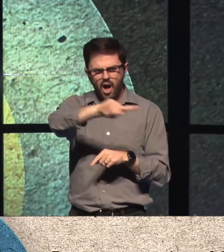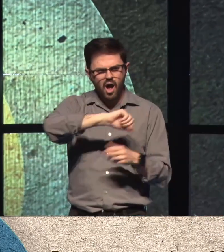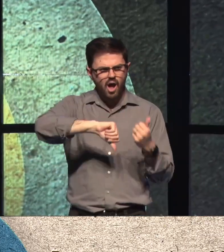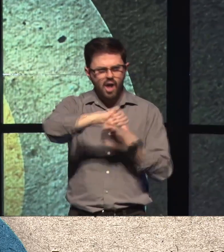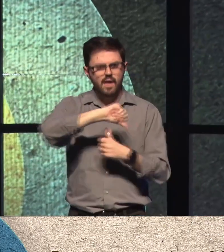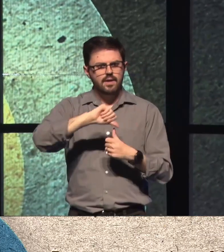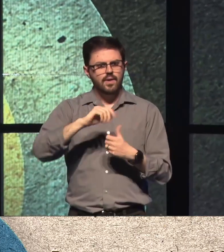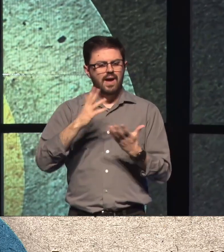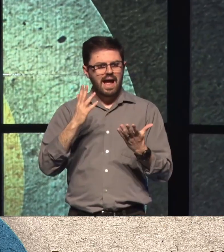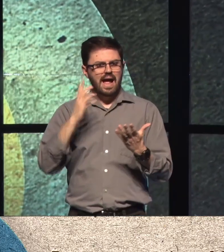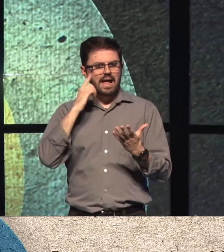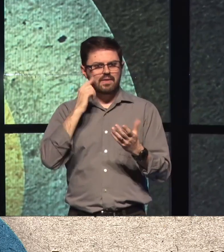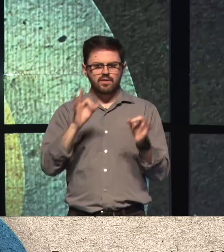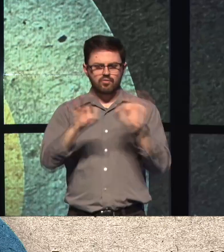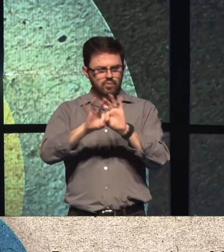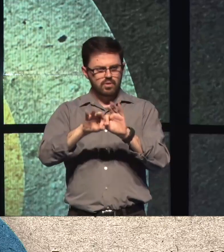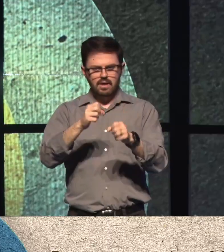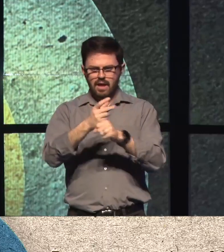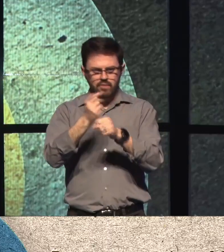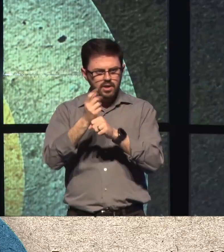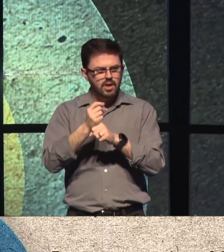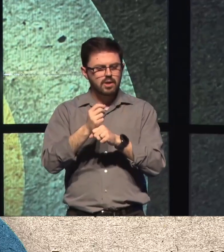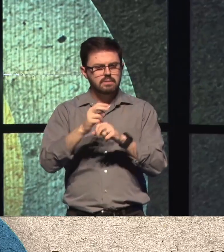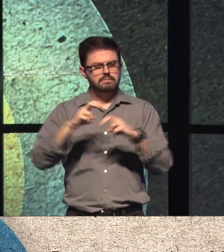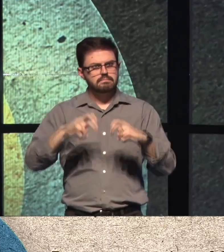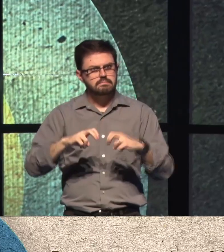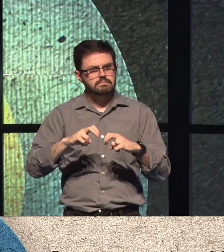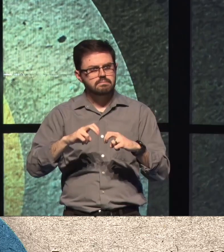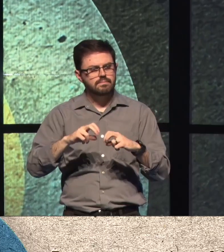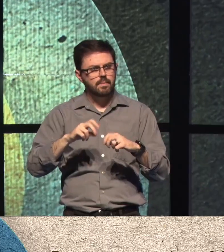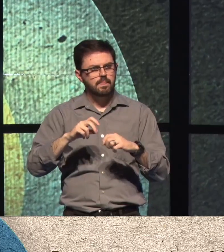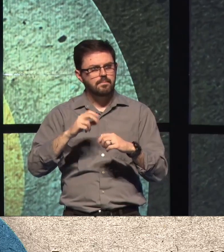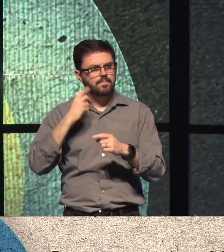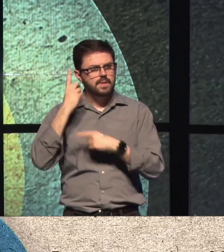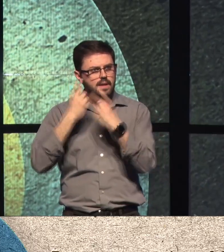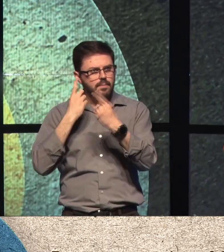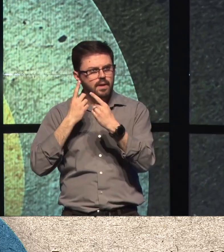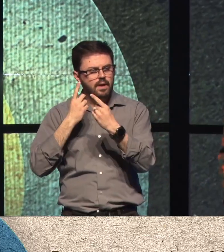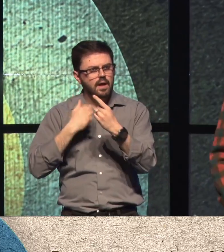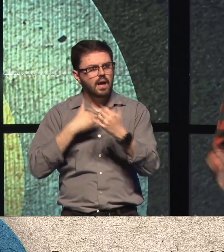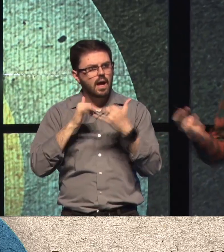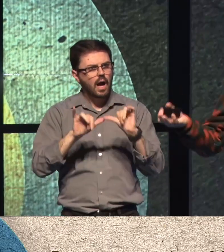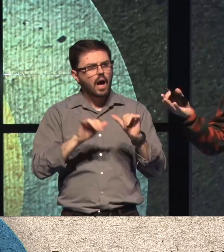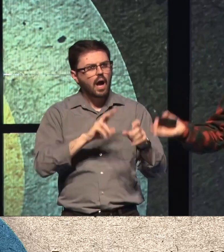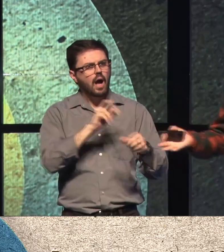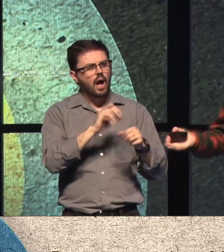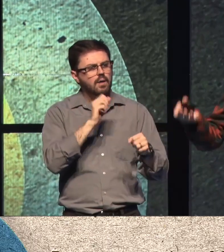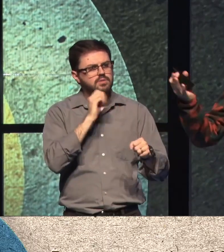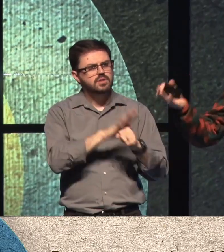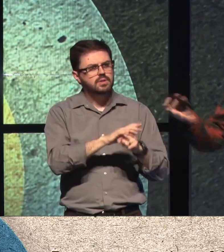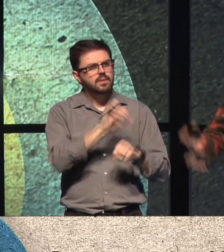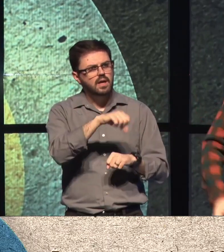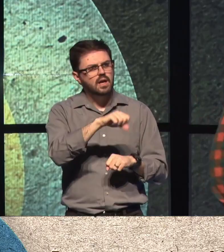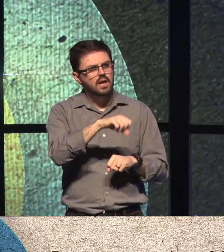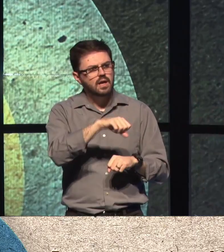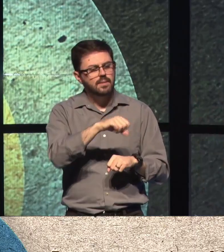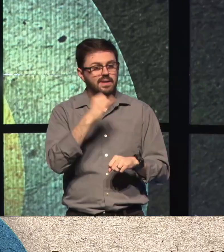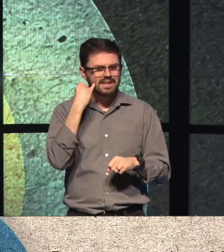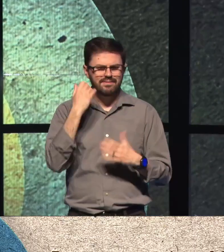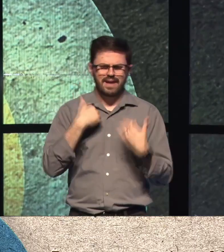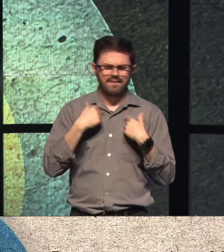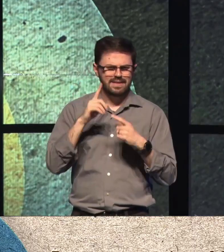year and saying, yes, I'm still in. But if you do have a question about it, you can always ask me. I'm being